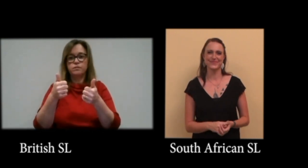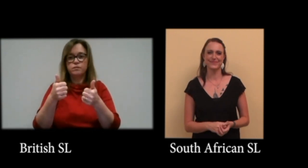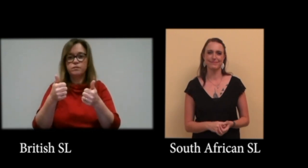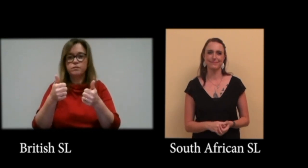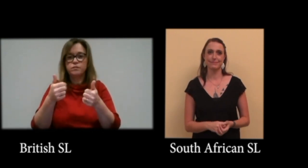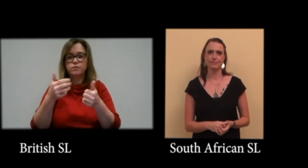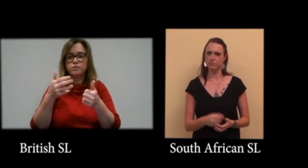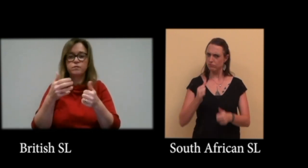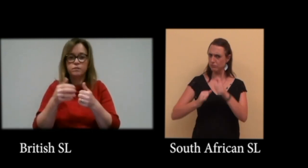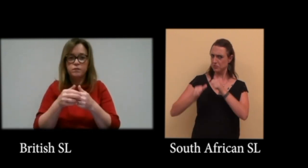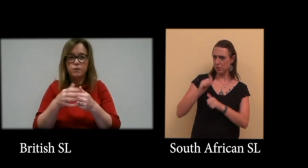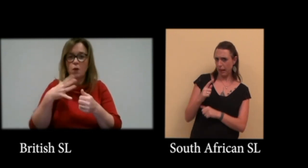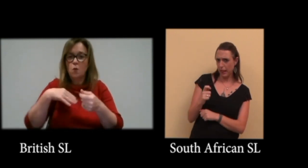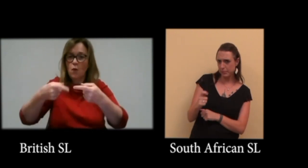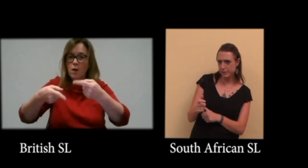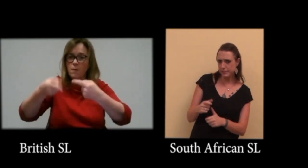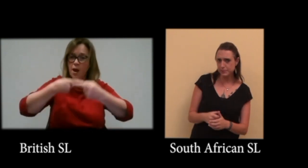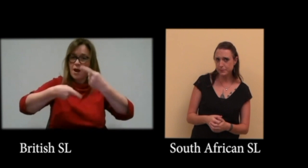Okay.